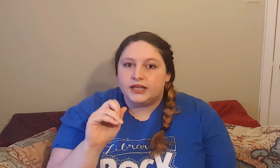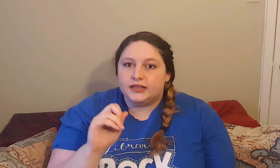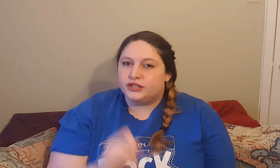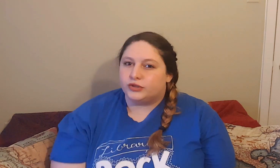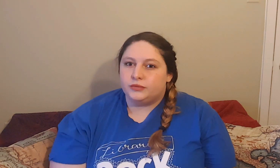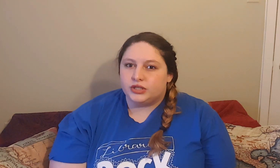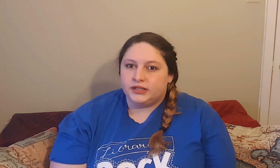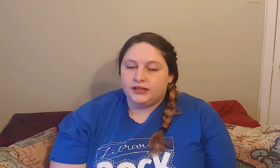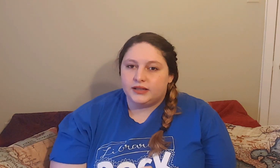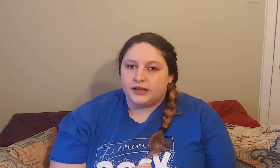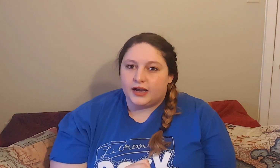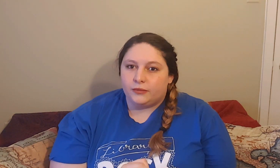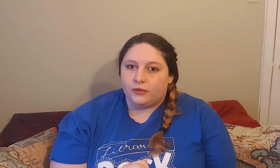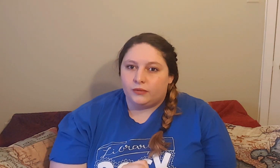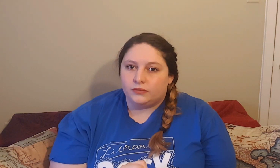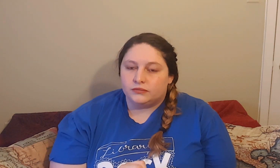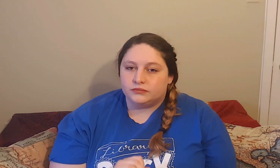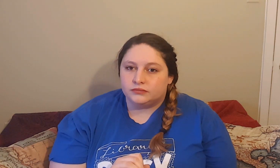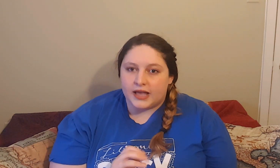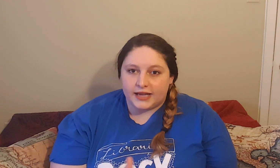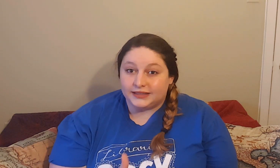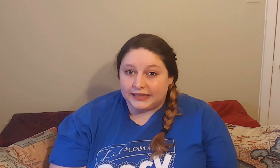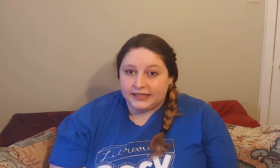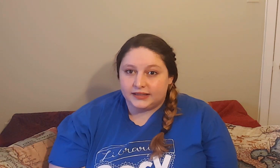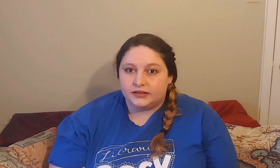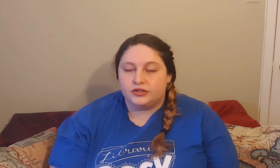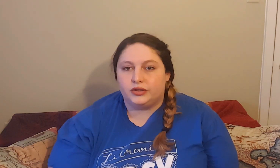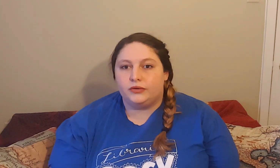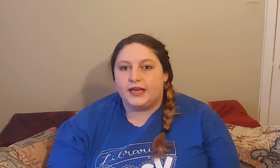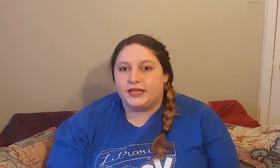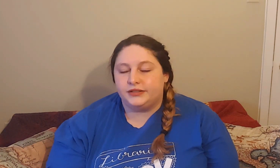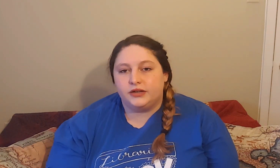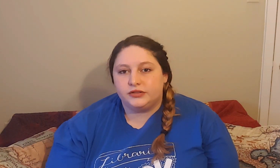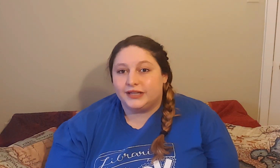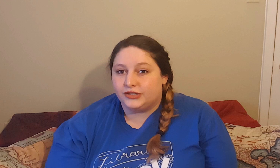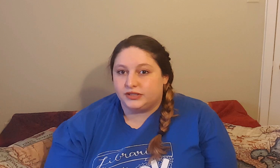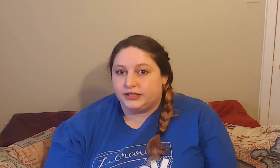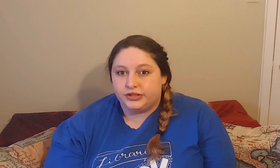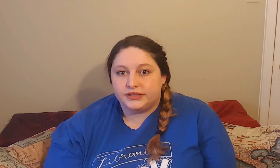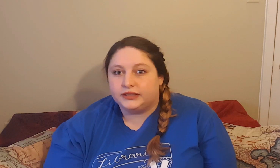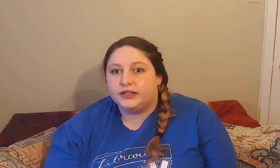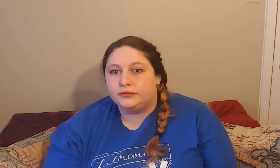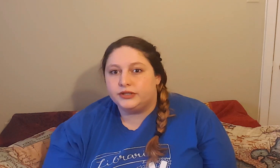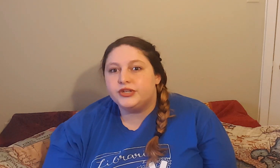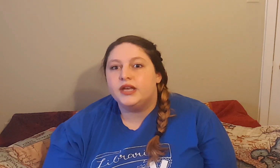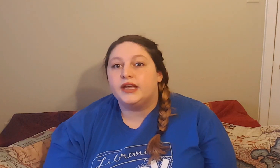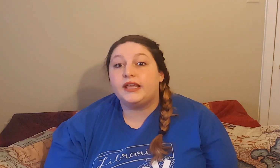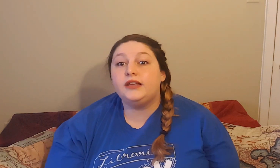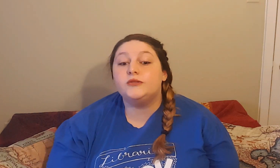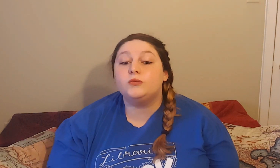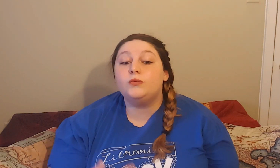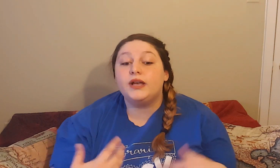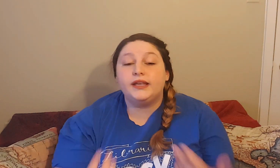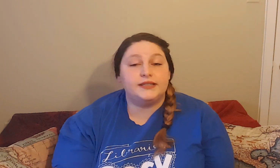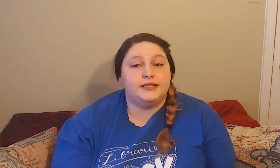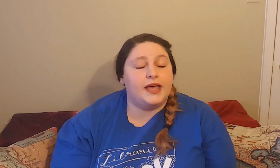In the description, I will add a link to a doctor who actually teaches sign language. He goes way into